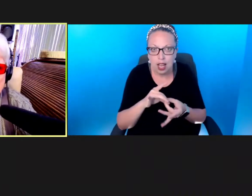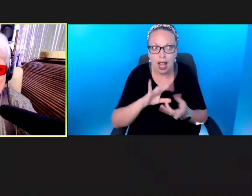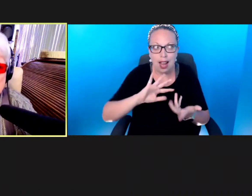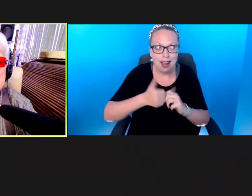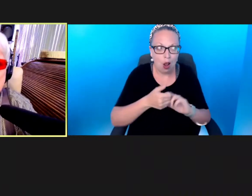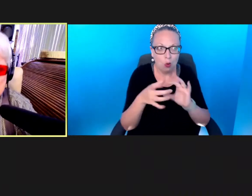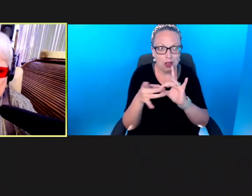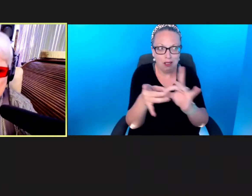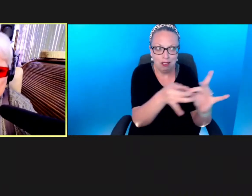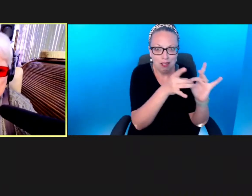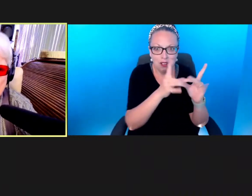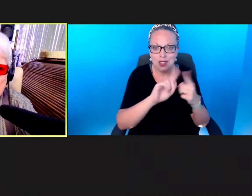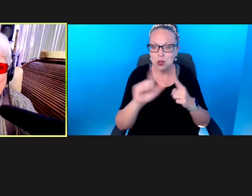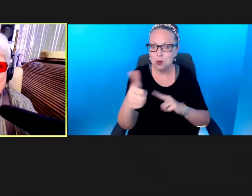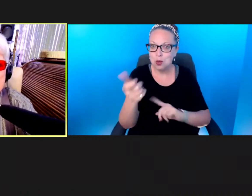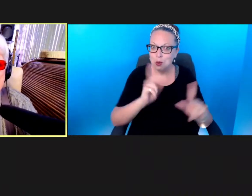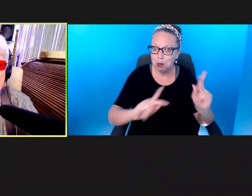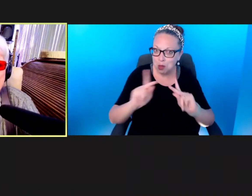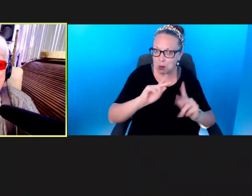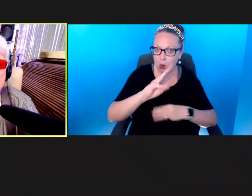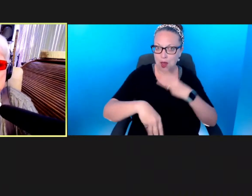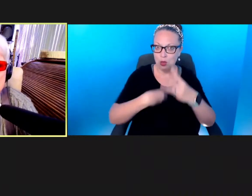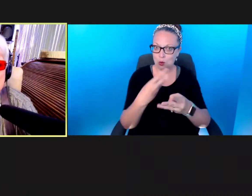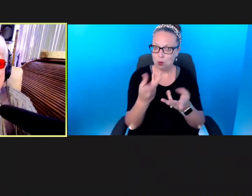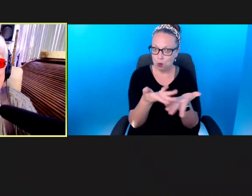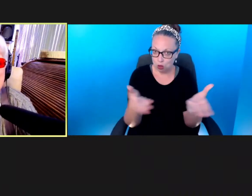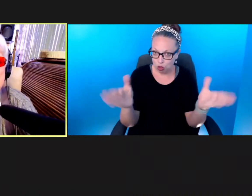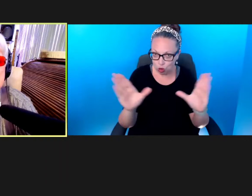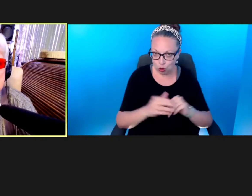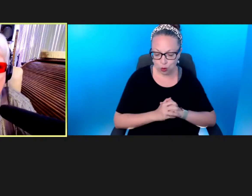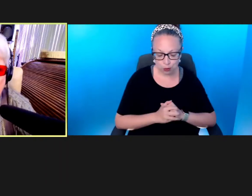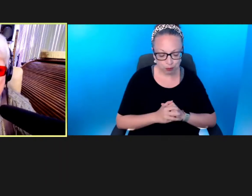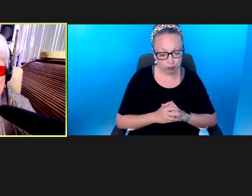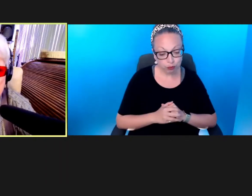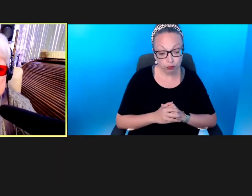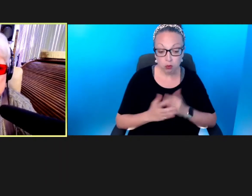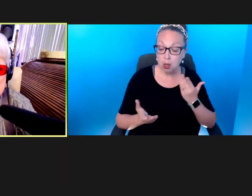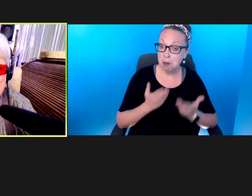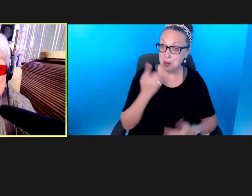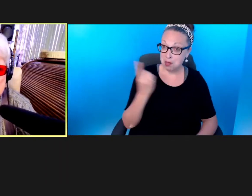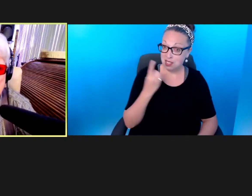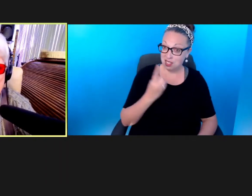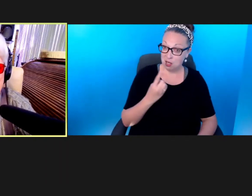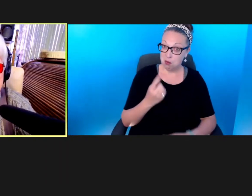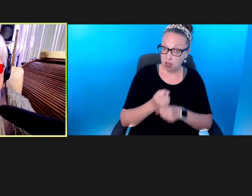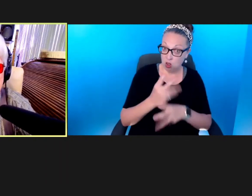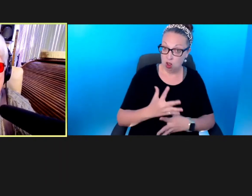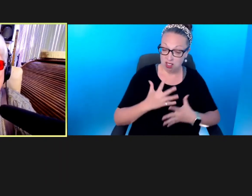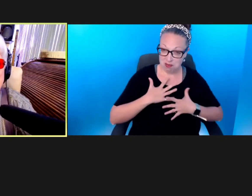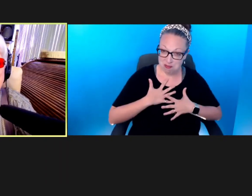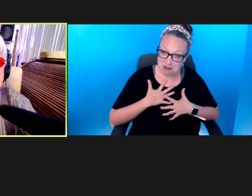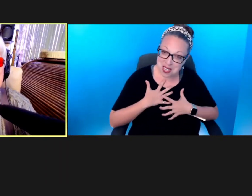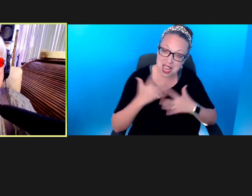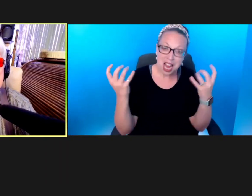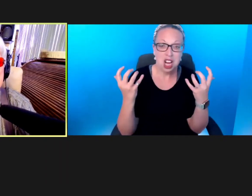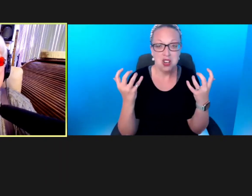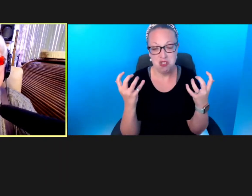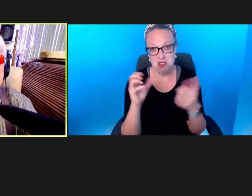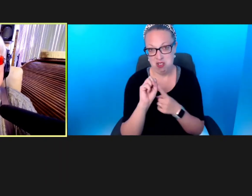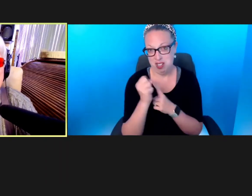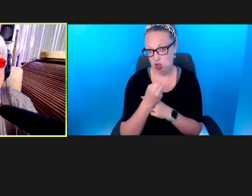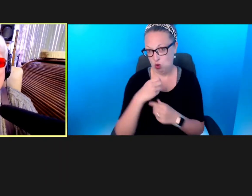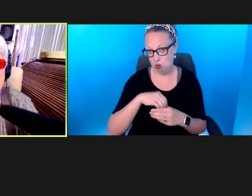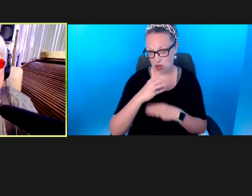people and the world in general. And there might be something that makes us angry, a situation in the world, or maybe